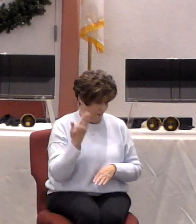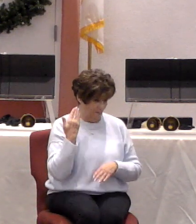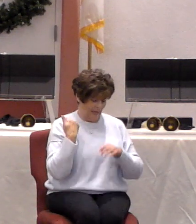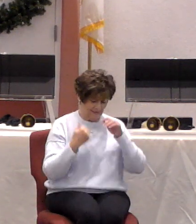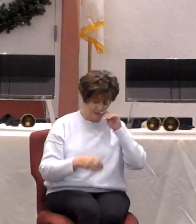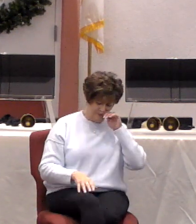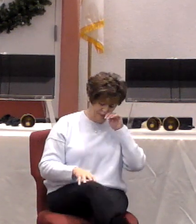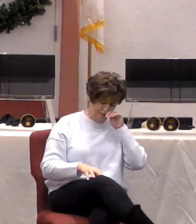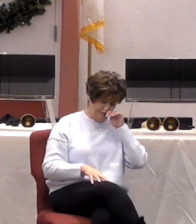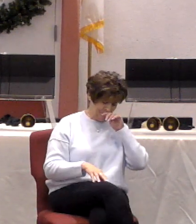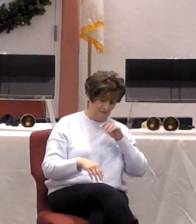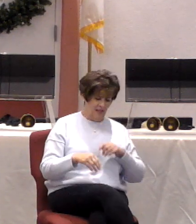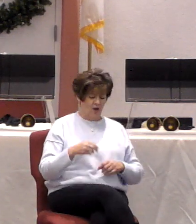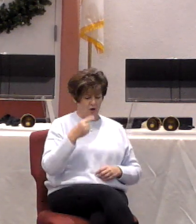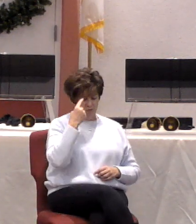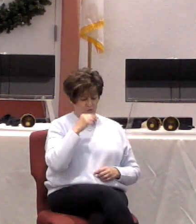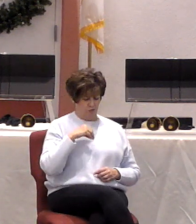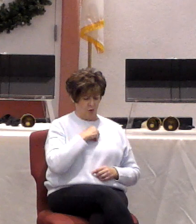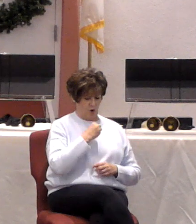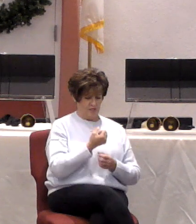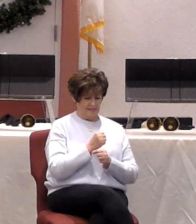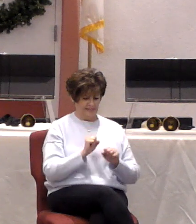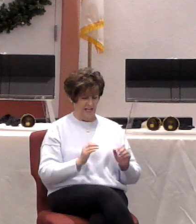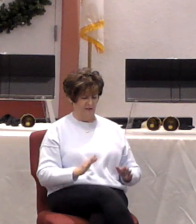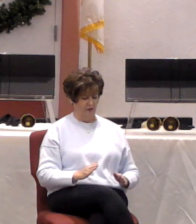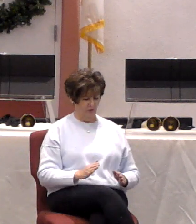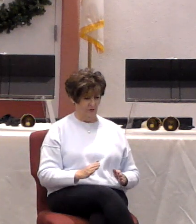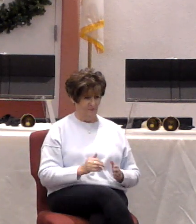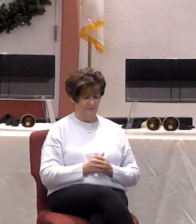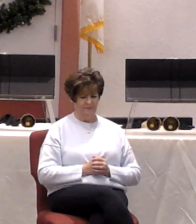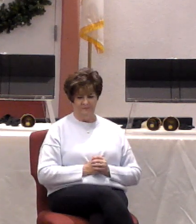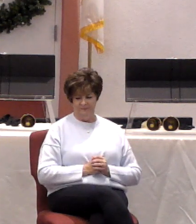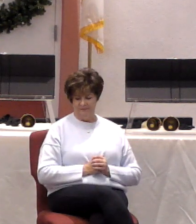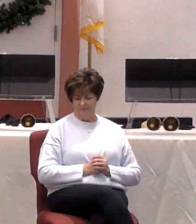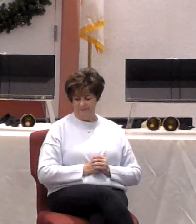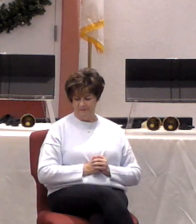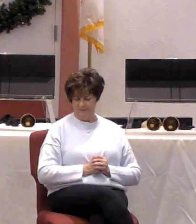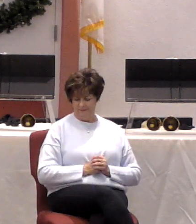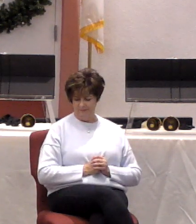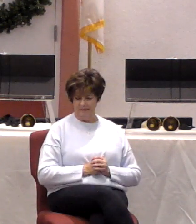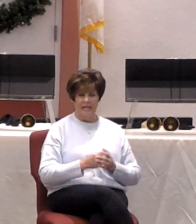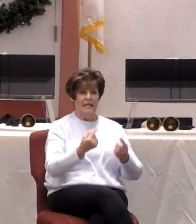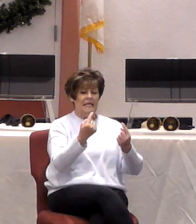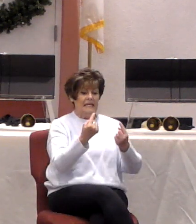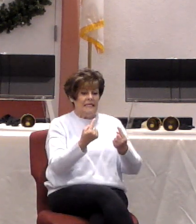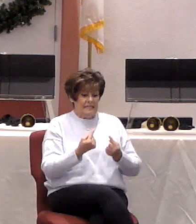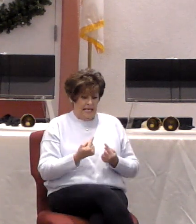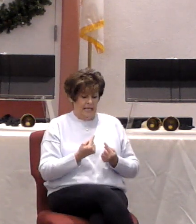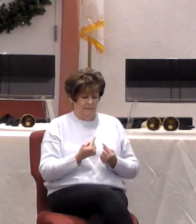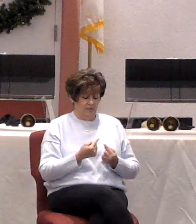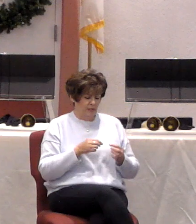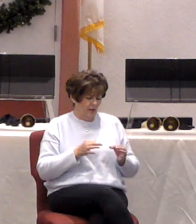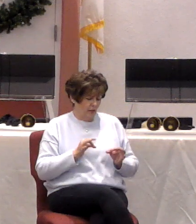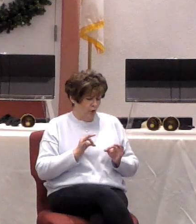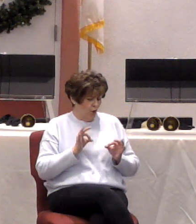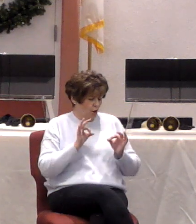the salvation of all who were willing to receive him as Savior. He came to be the perfect